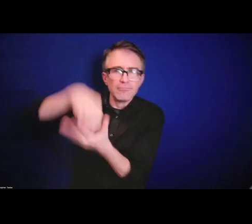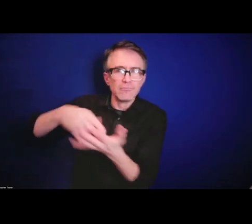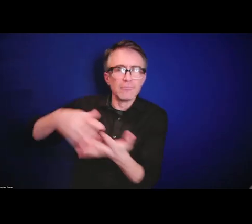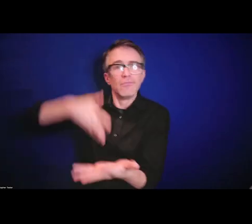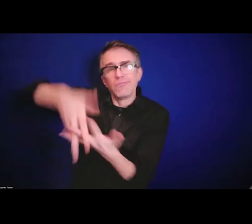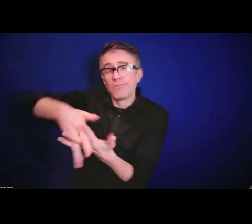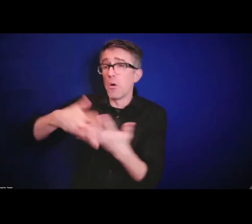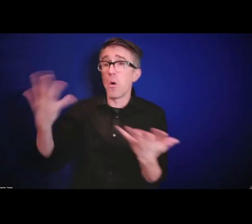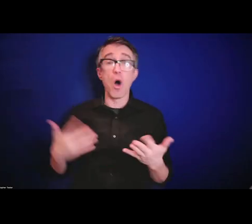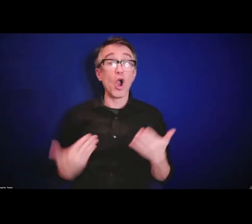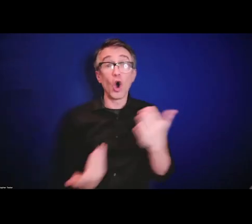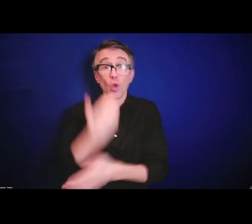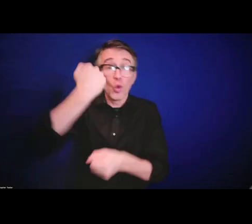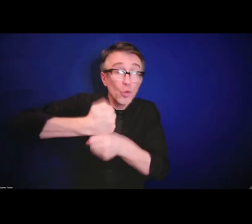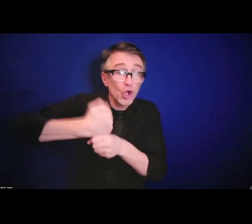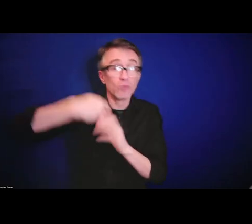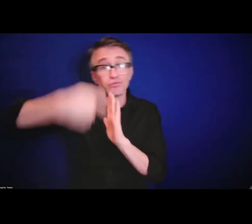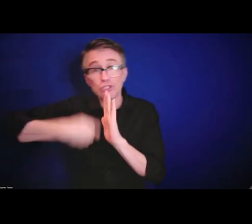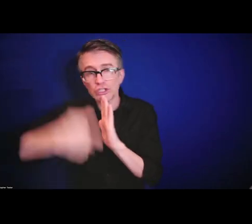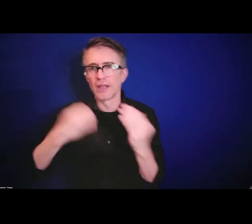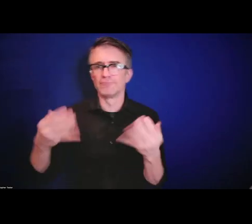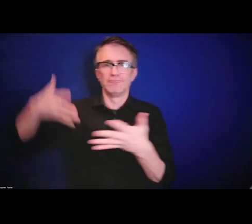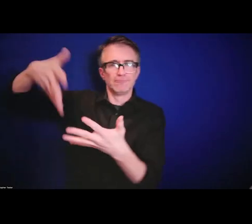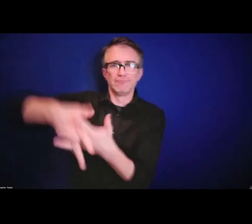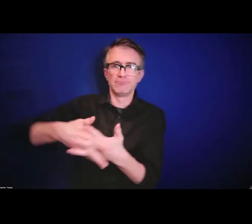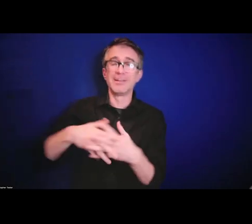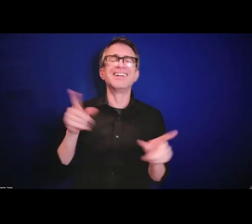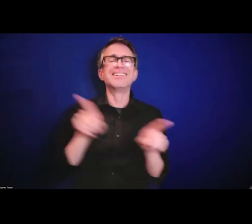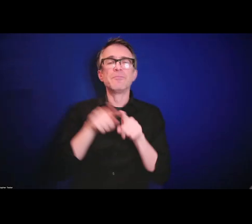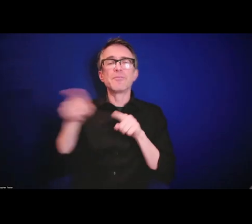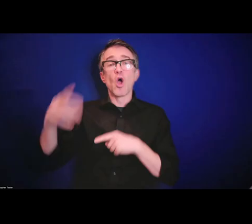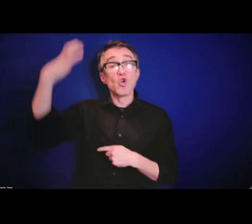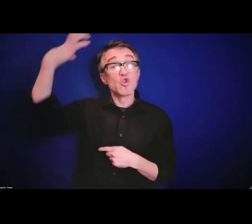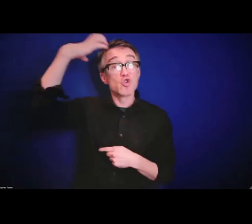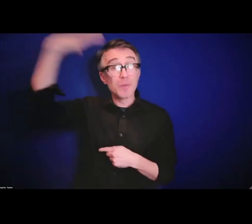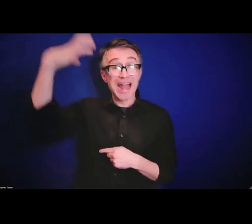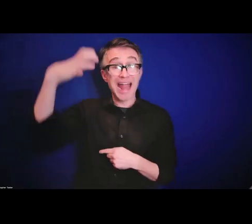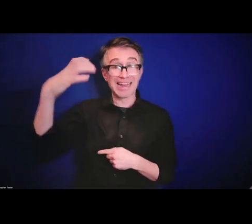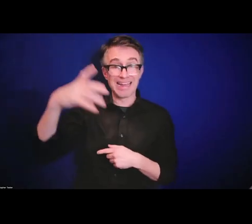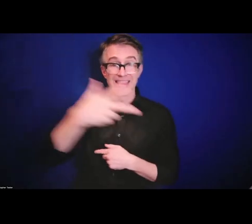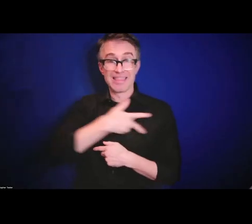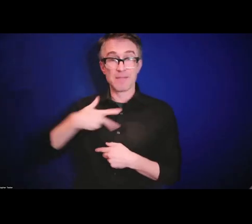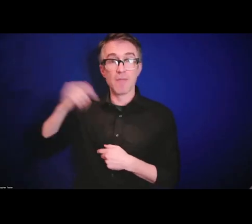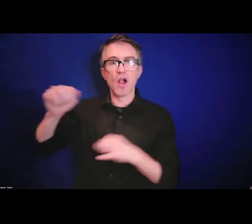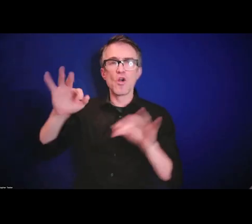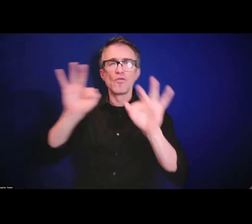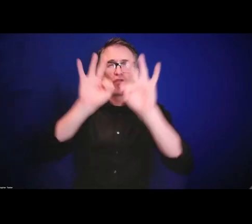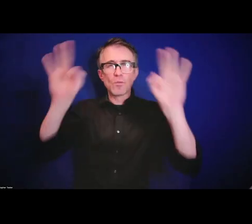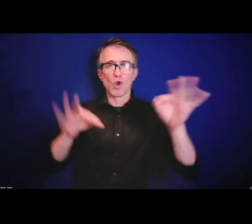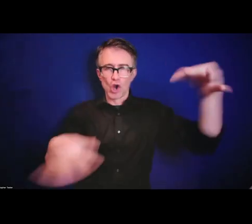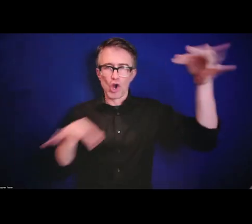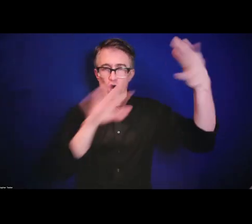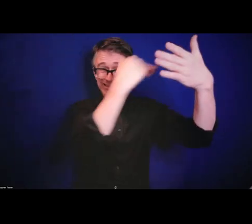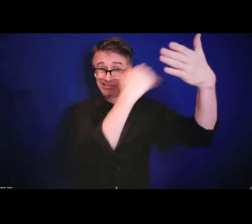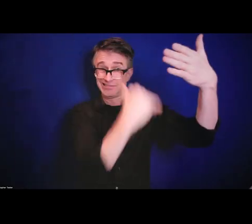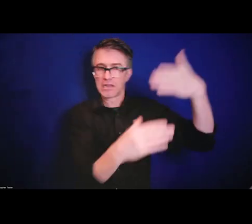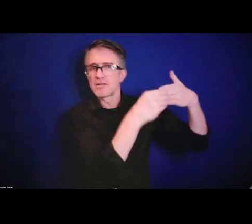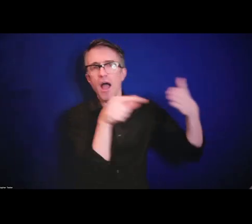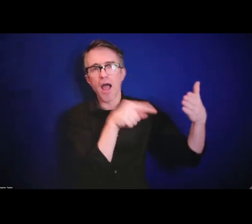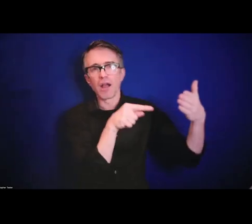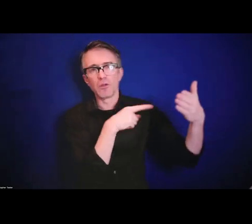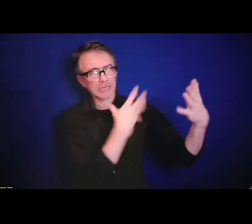know the Copenhagen Framework is what guides our work, is the framework that puts together, all the